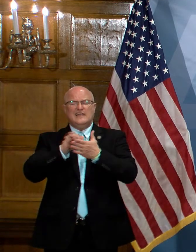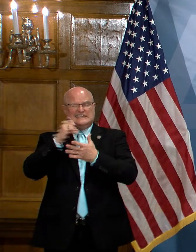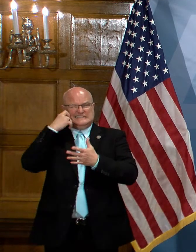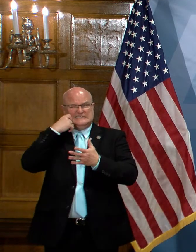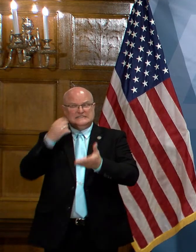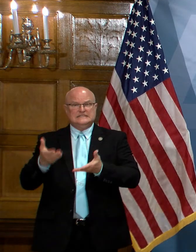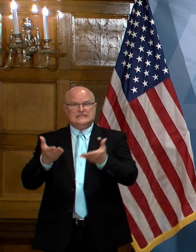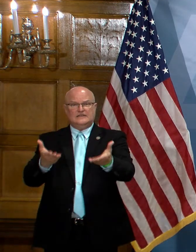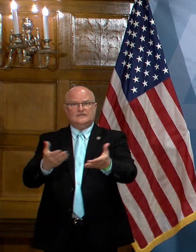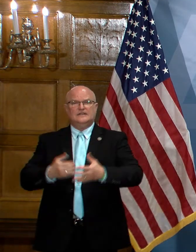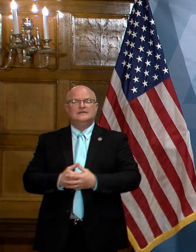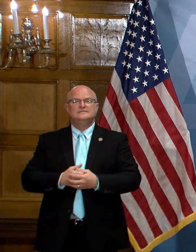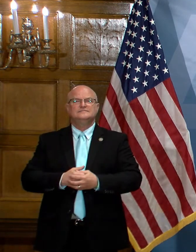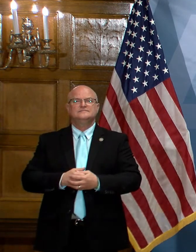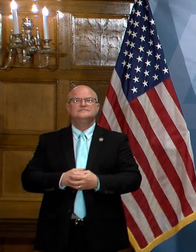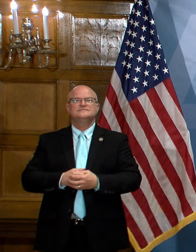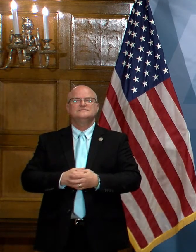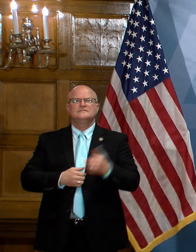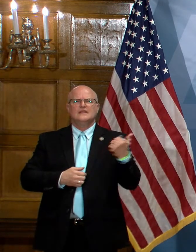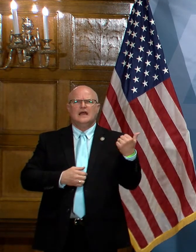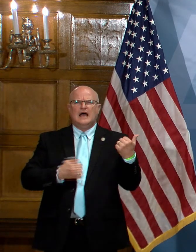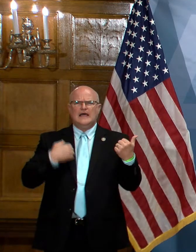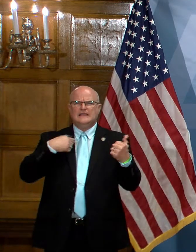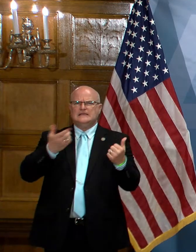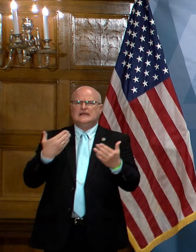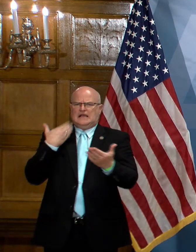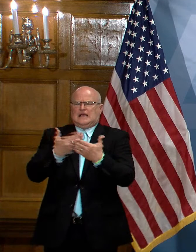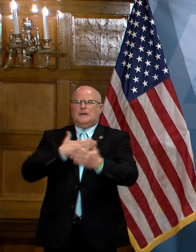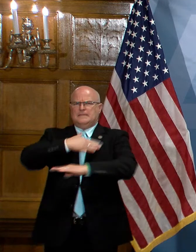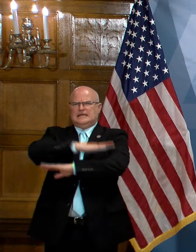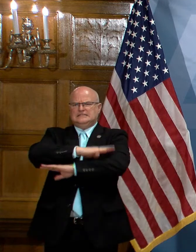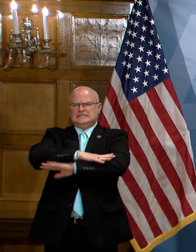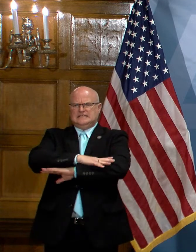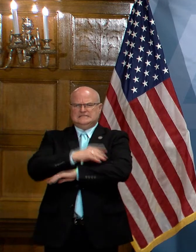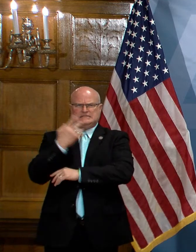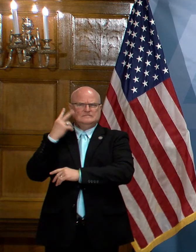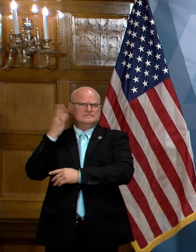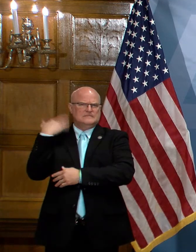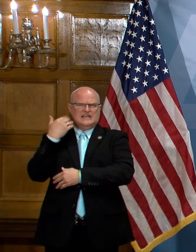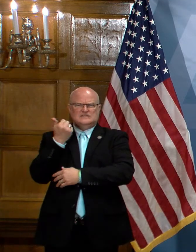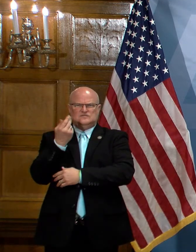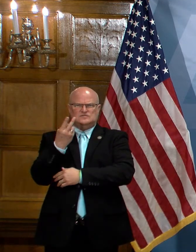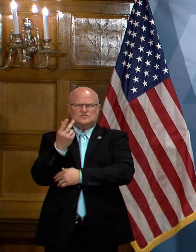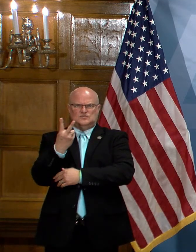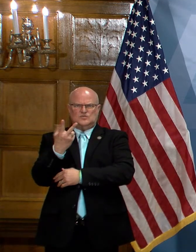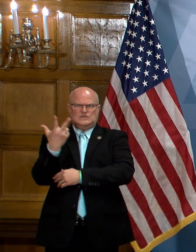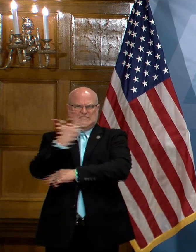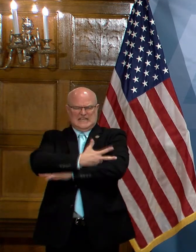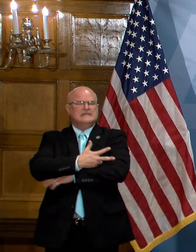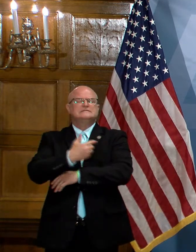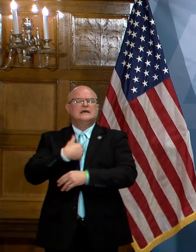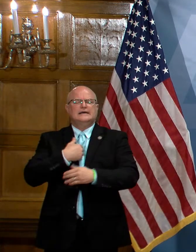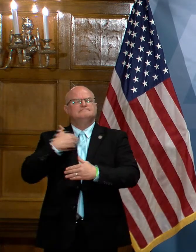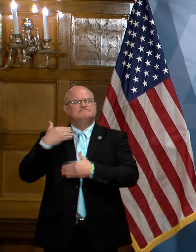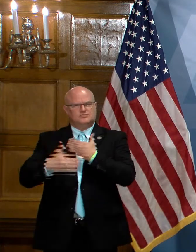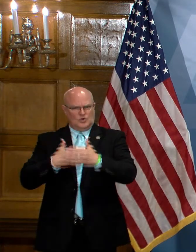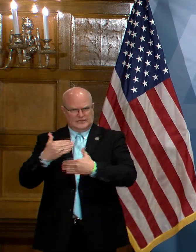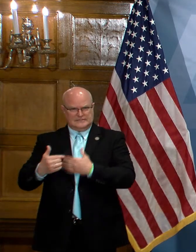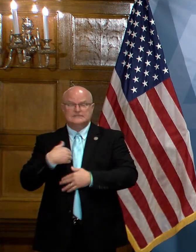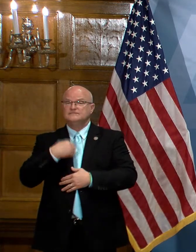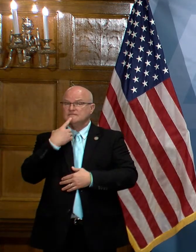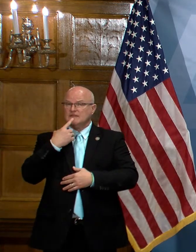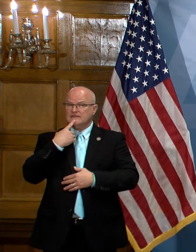just delivered? That just, I believe, got to my desk the last few days, so we have a process to go through. As I've